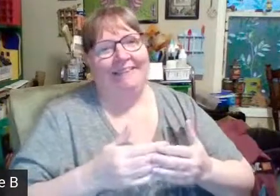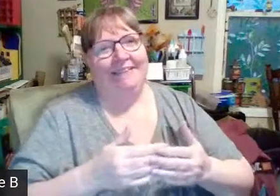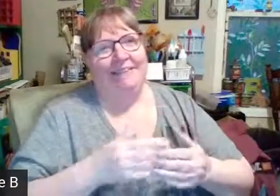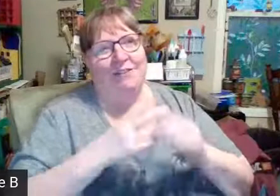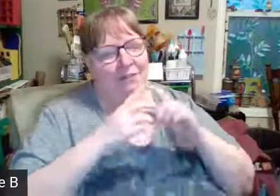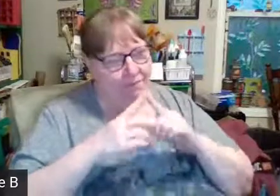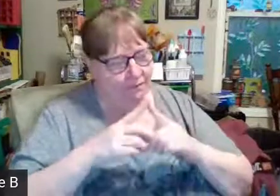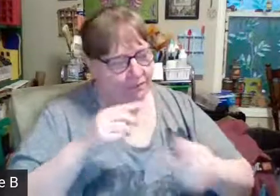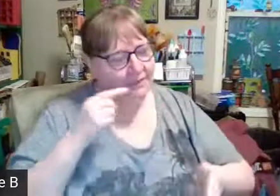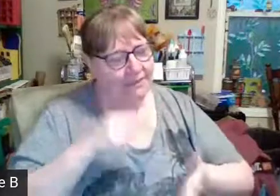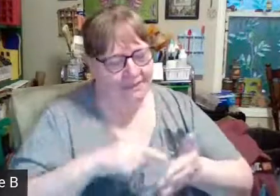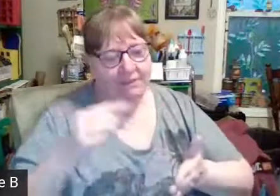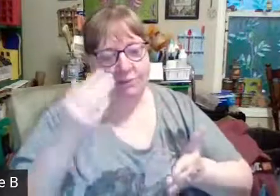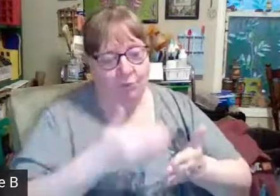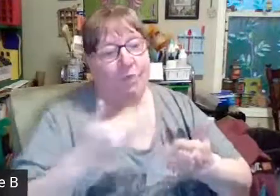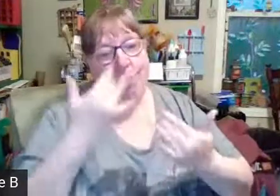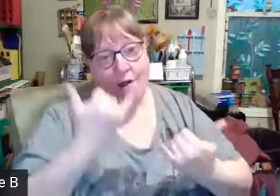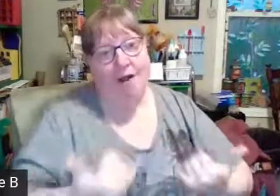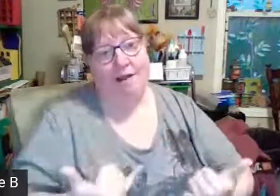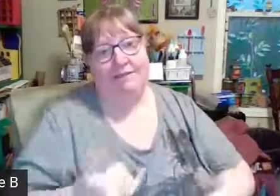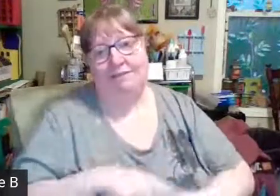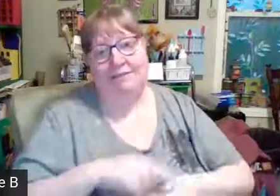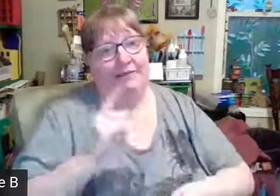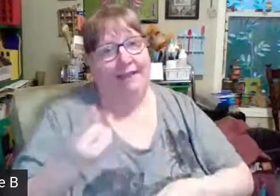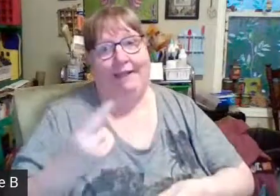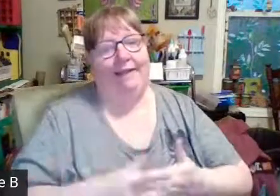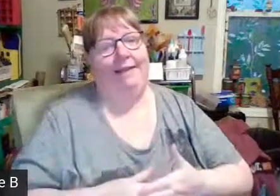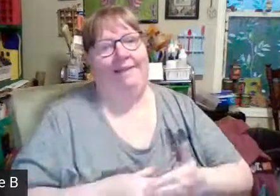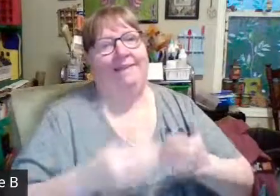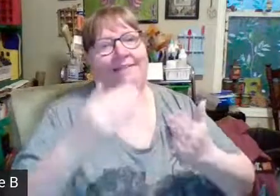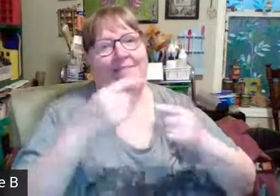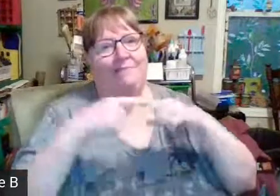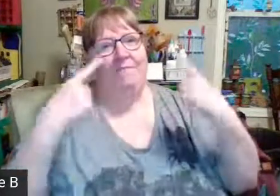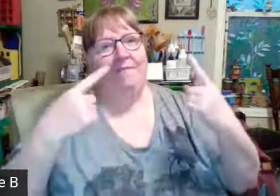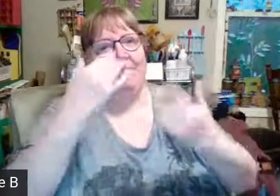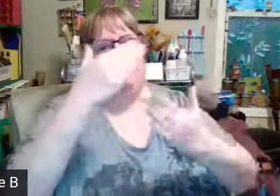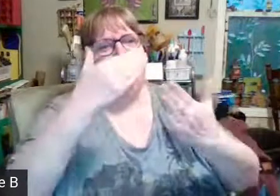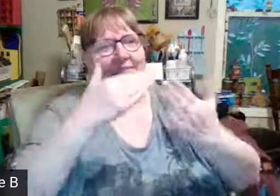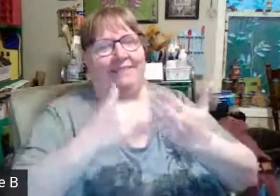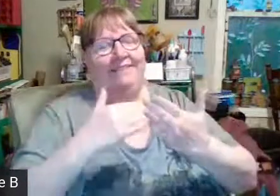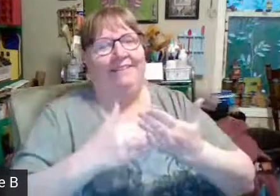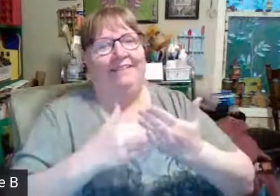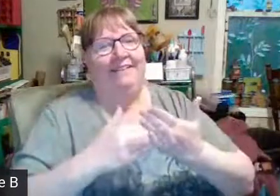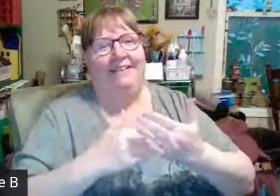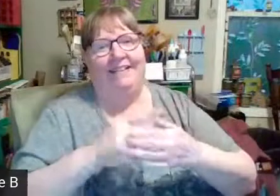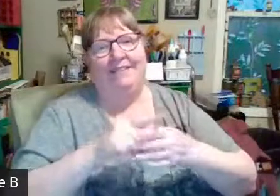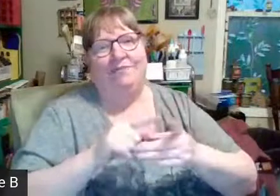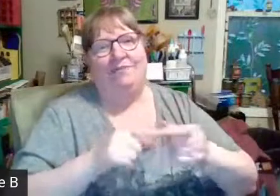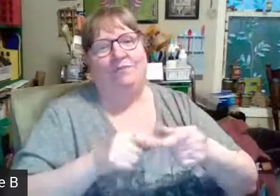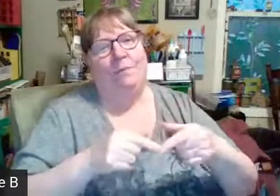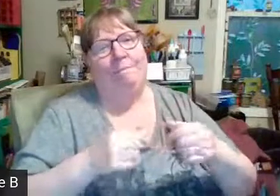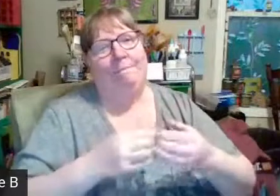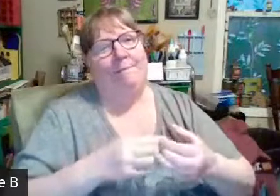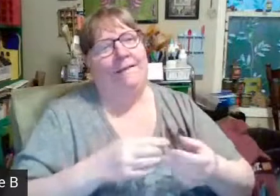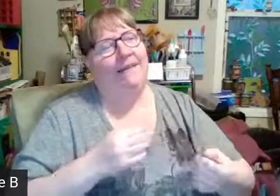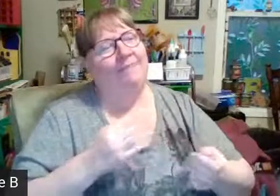because I don't want anyone to open a bag and not think there was something or a few somethings that was specific to what they